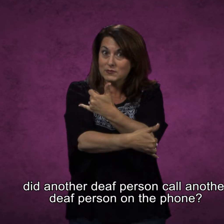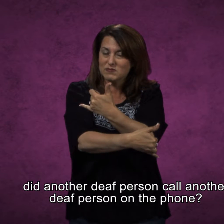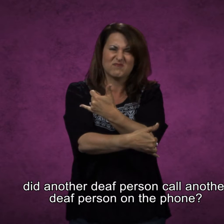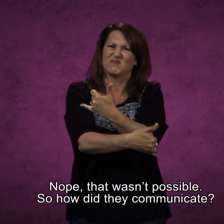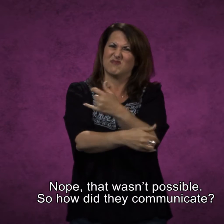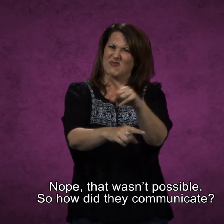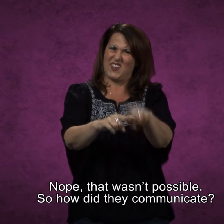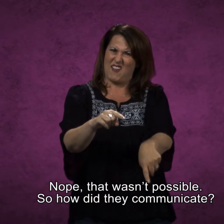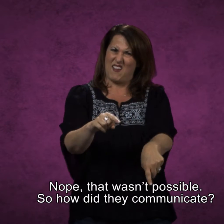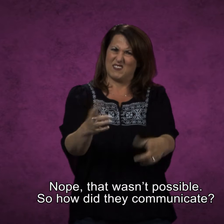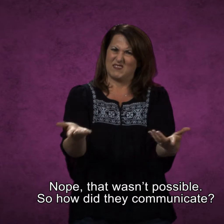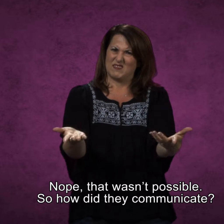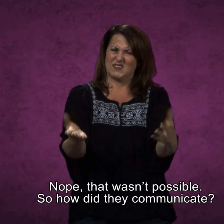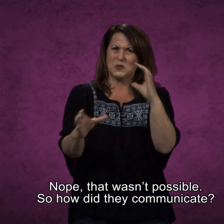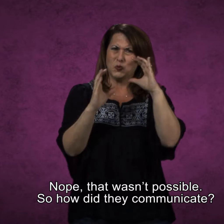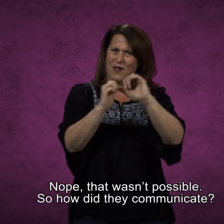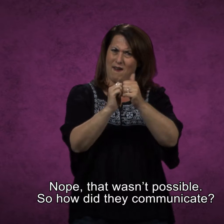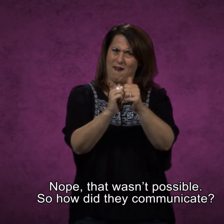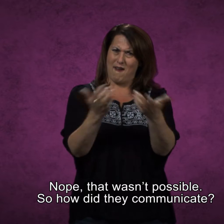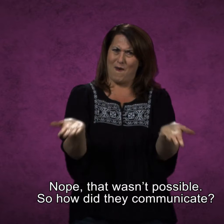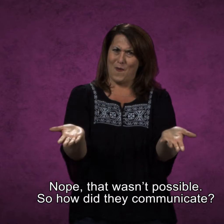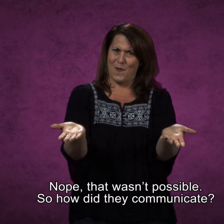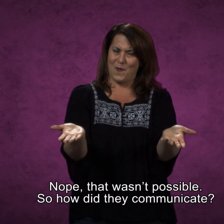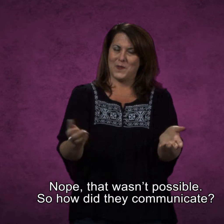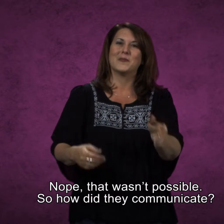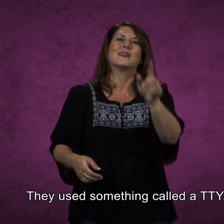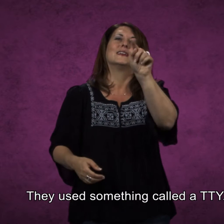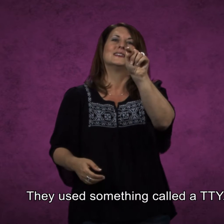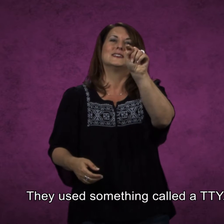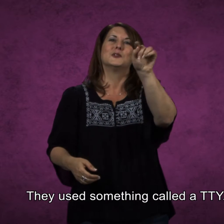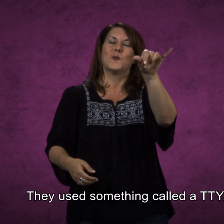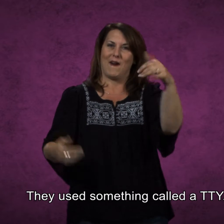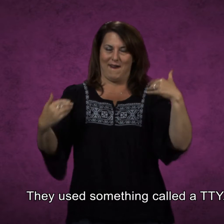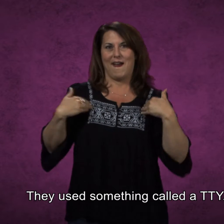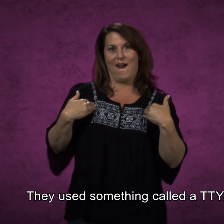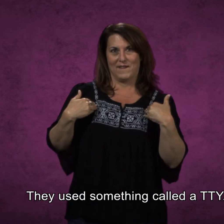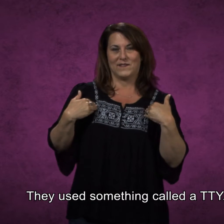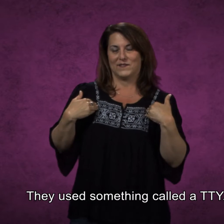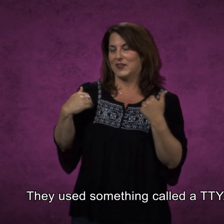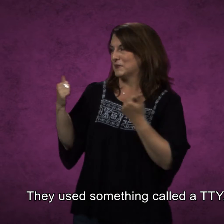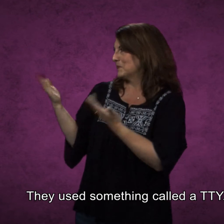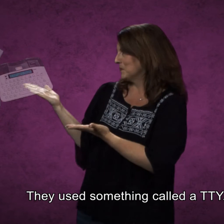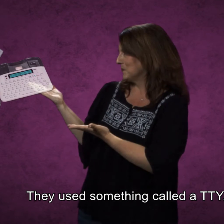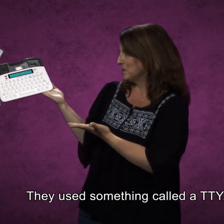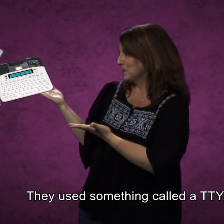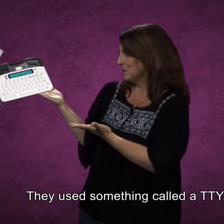phone? No, that wasn't possible. So how did they communicate? They used something called a TTY.